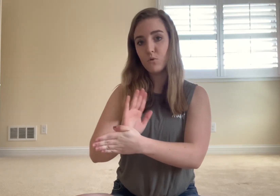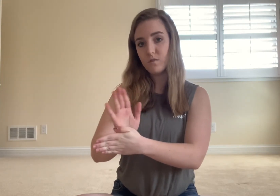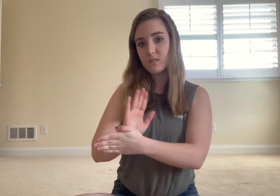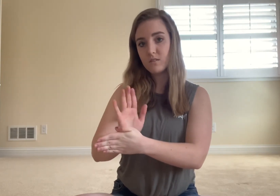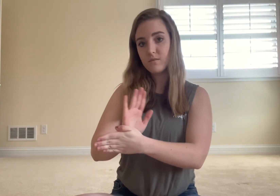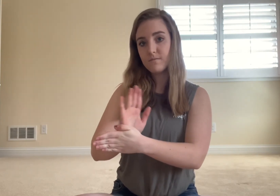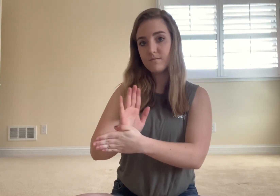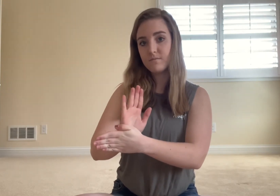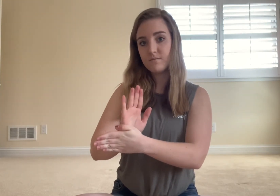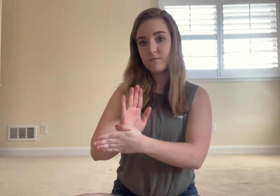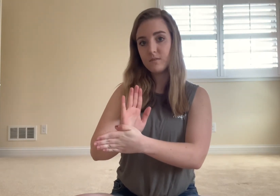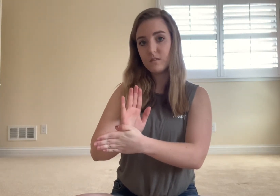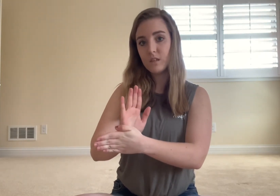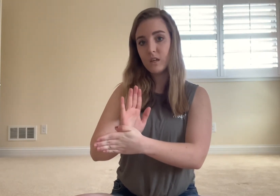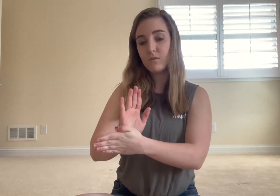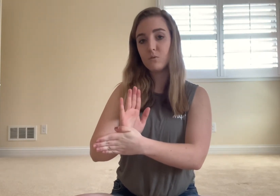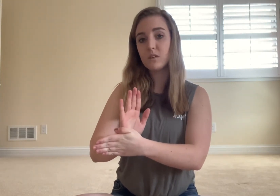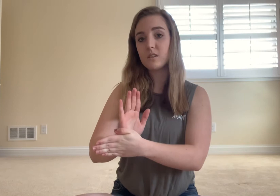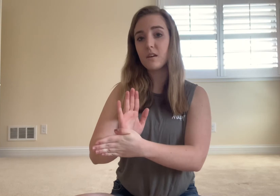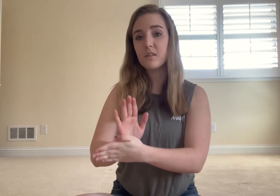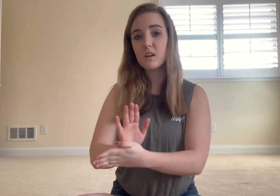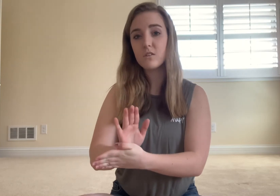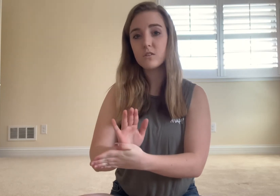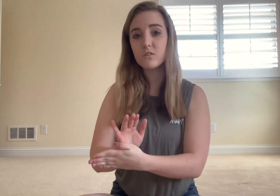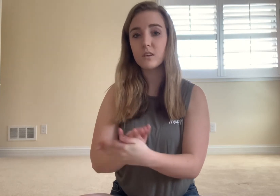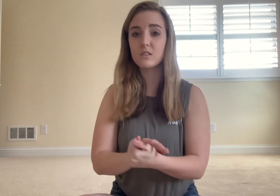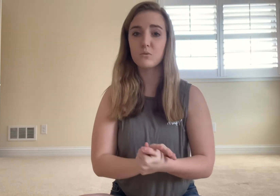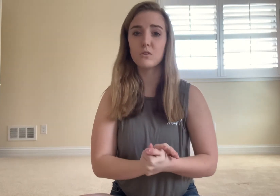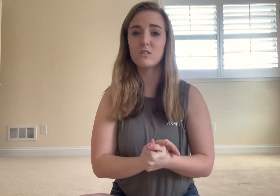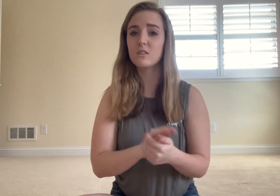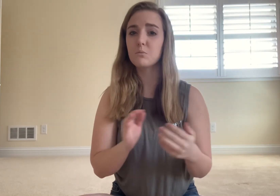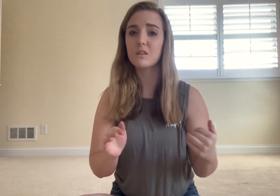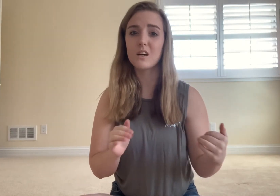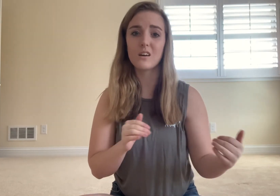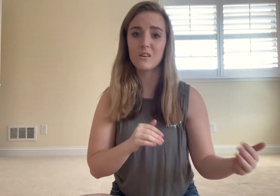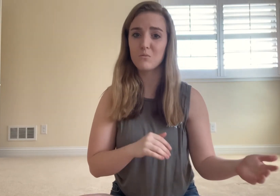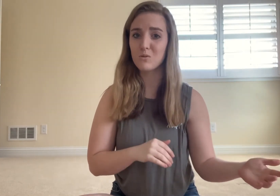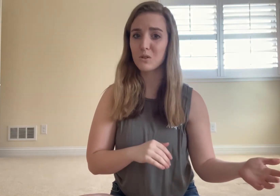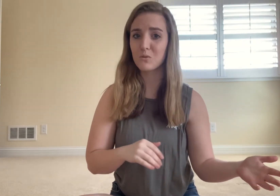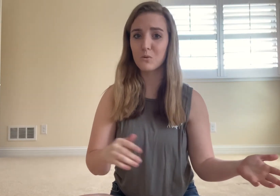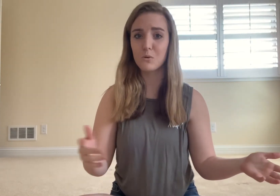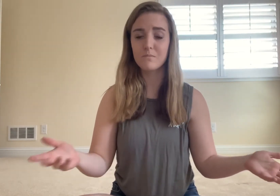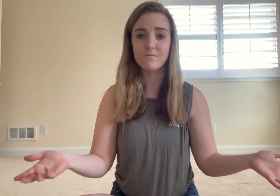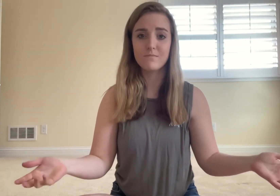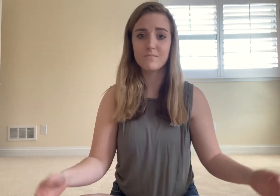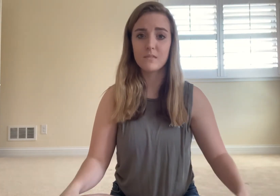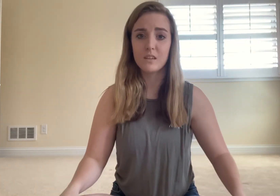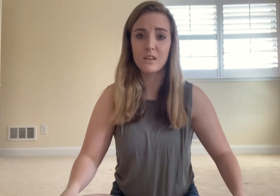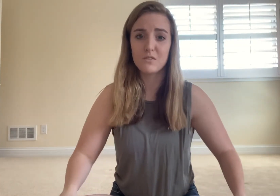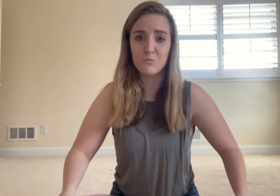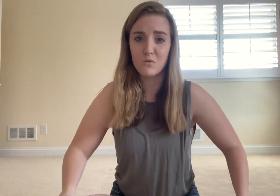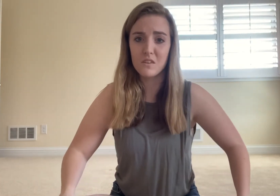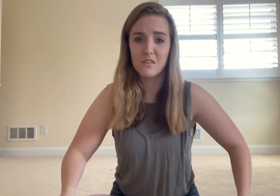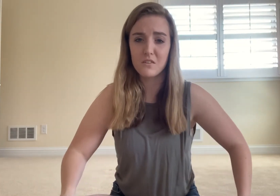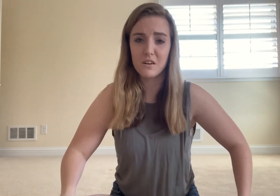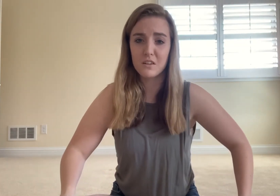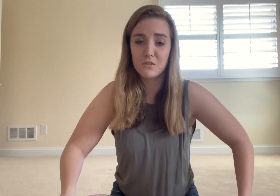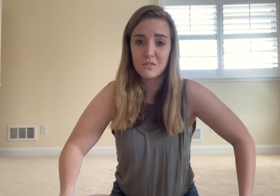Movies. If you want to say a theater, so like somewhere you would see a play, a musical, even a movie theater, I guess you could say